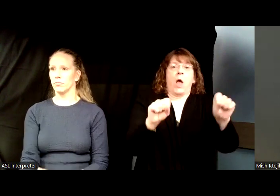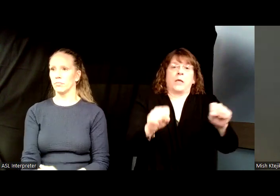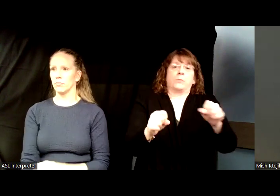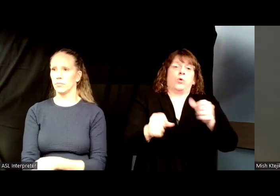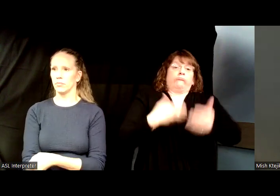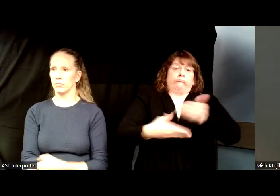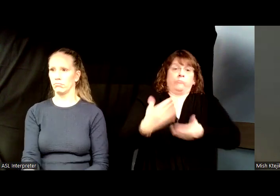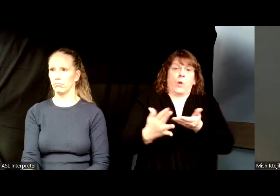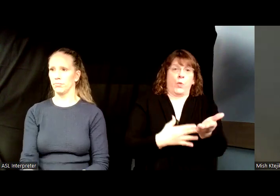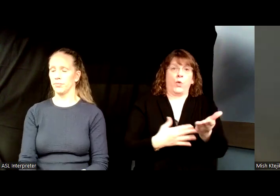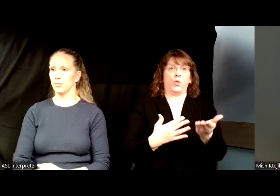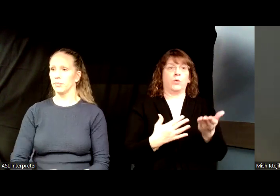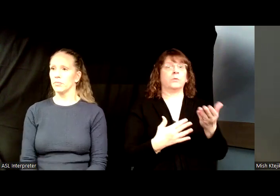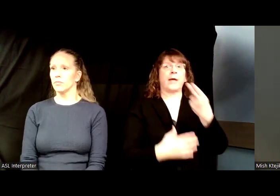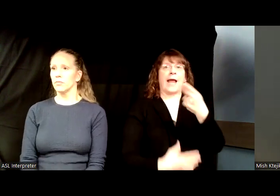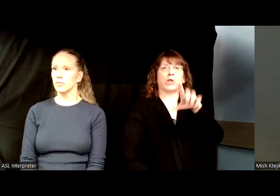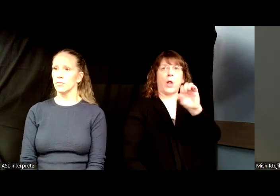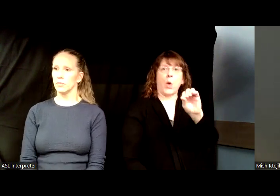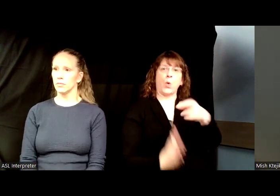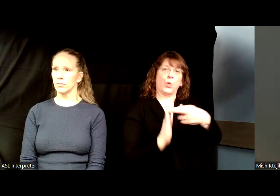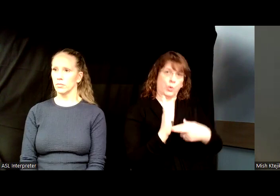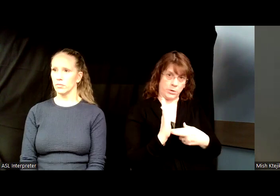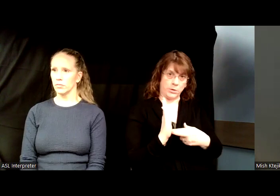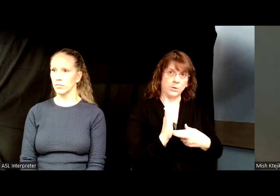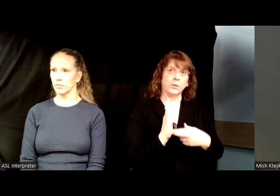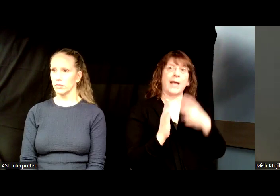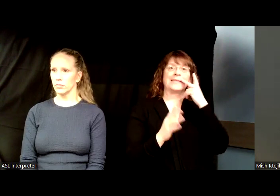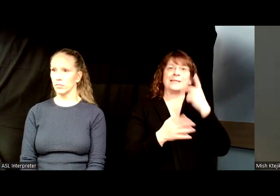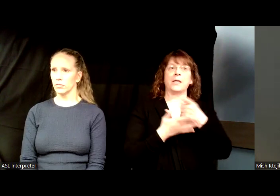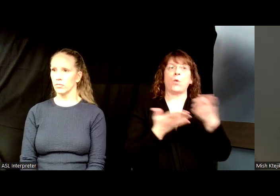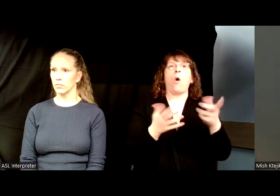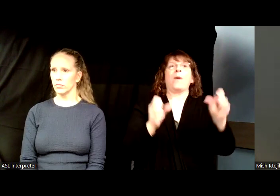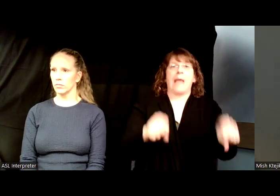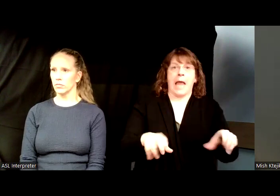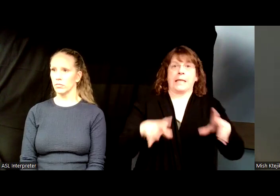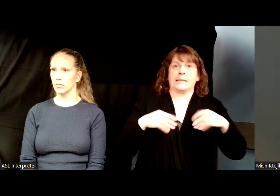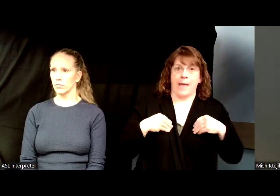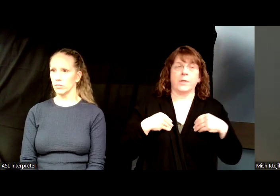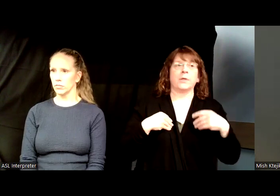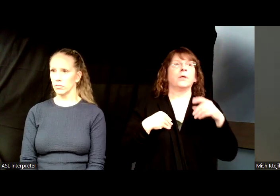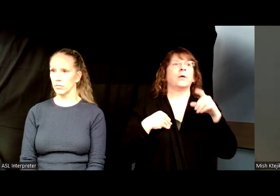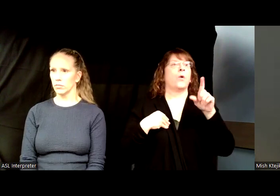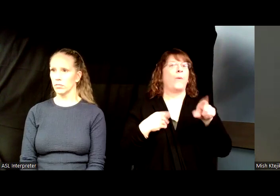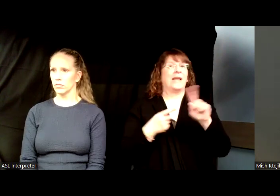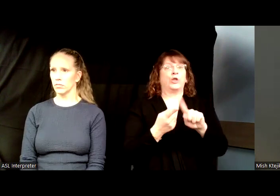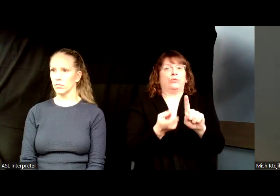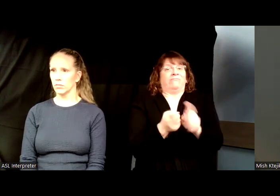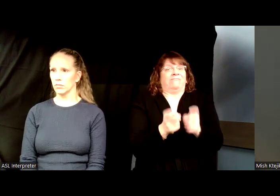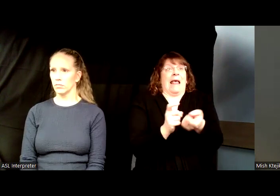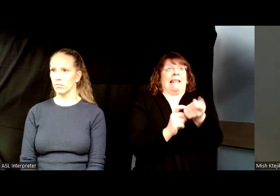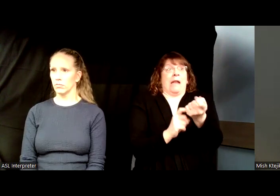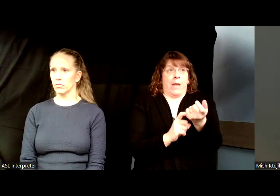and we're trying to get this, as quick as possible, get the HLO rules in set and what we can